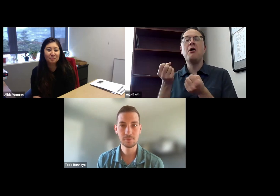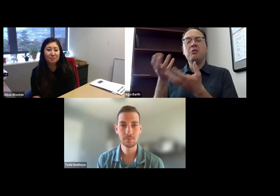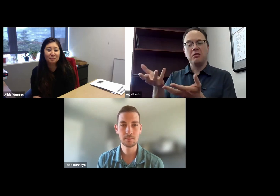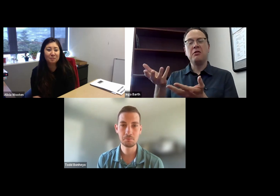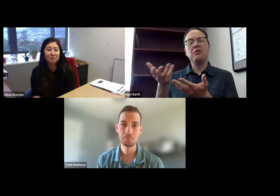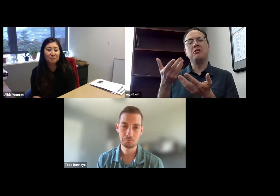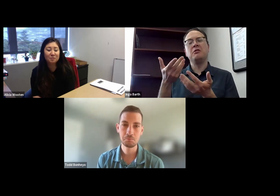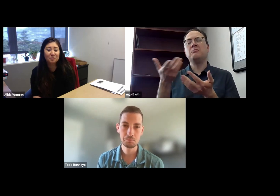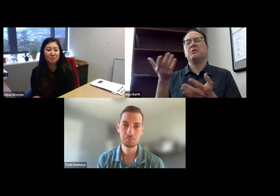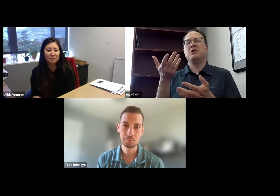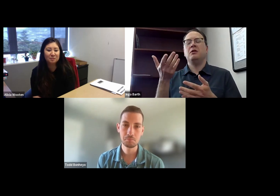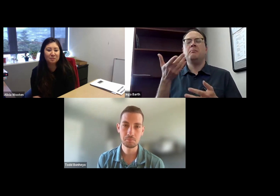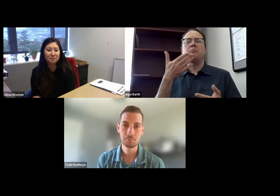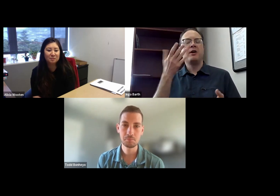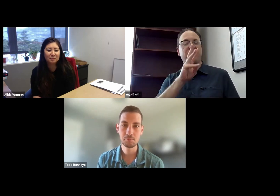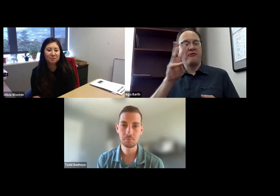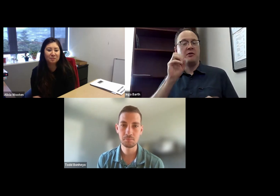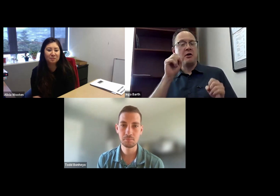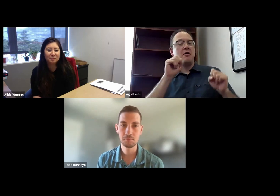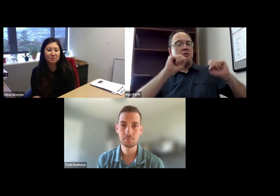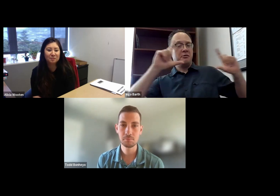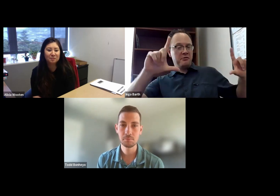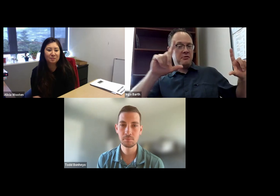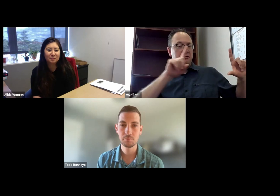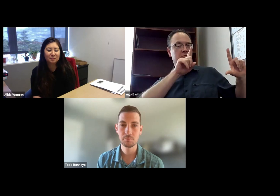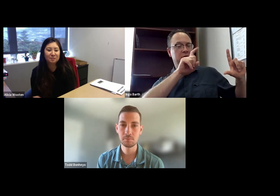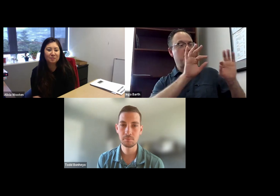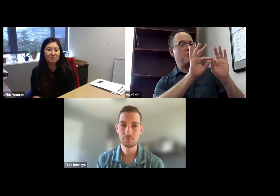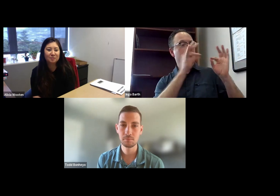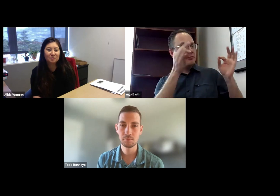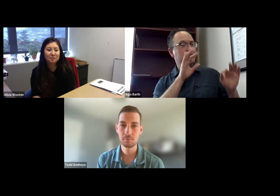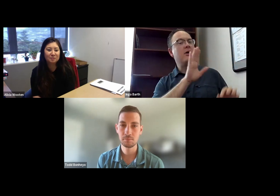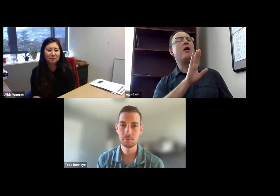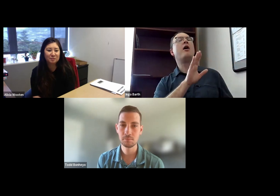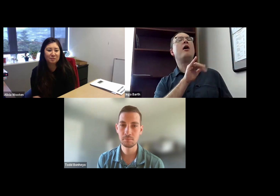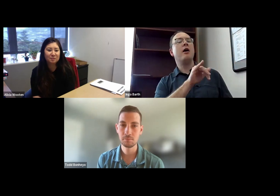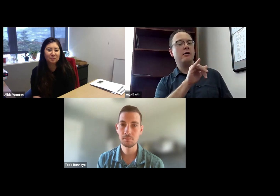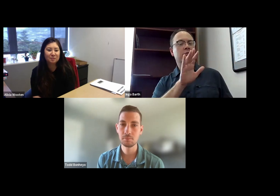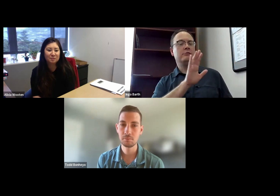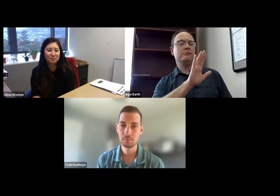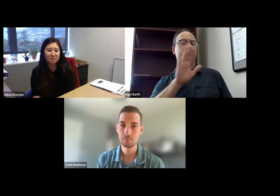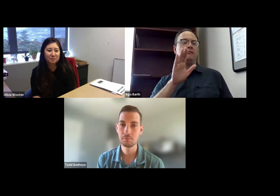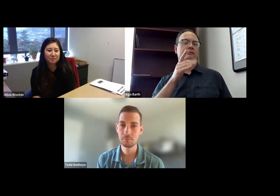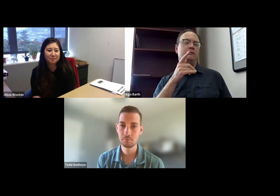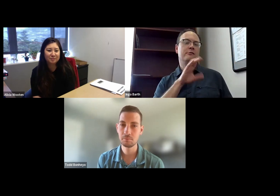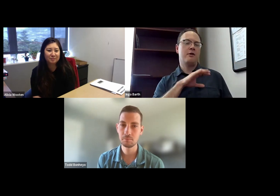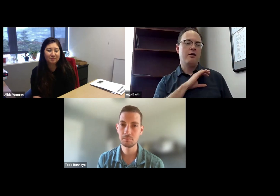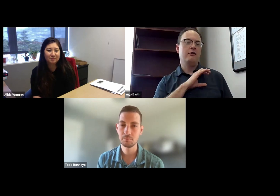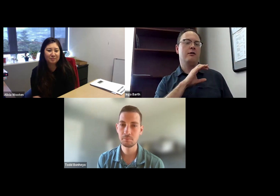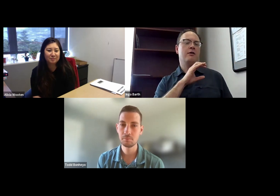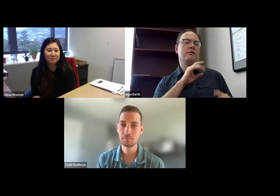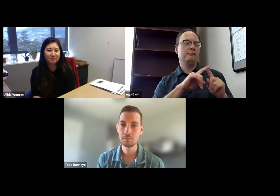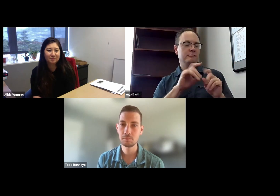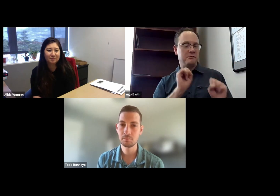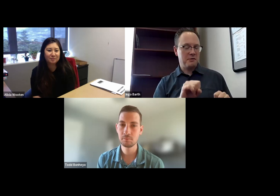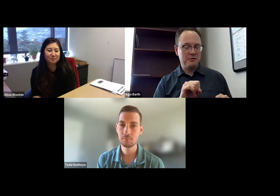I agree that it would be impossible to learn and memorize them all. Like just in regular conversation, we don't talk about periodic table of